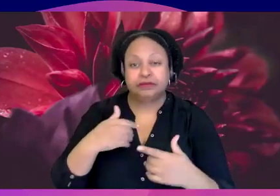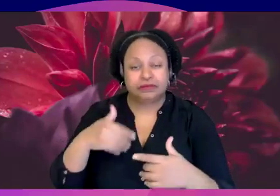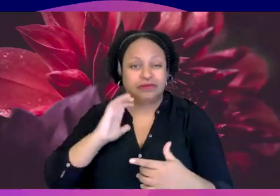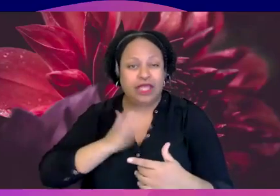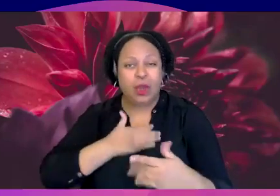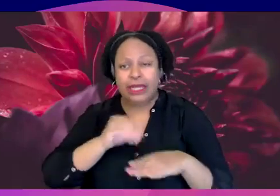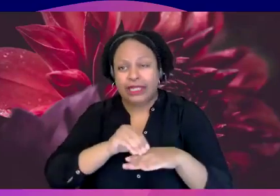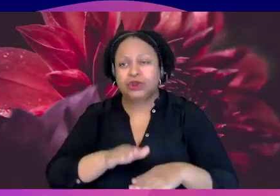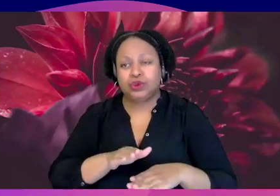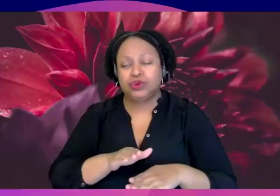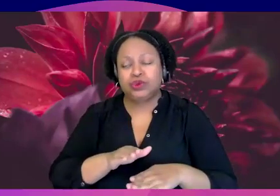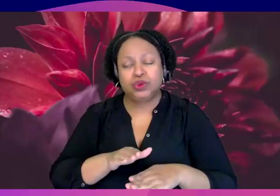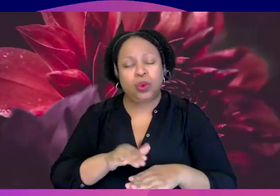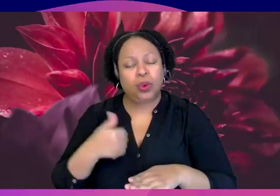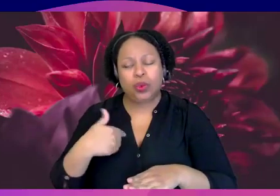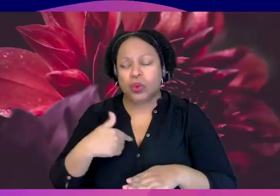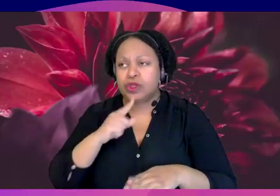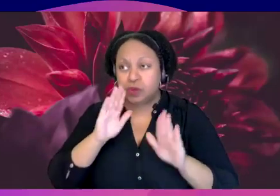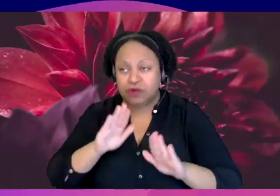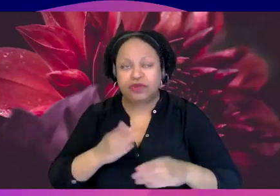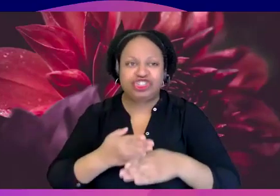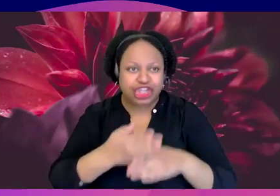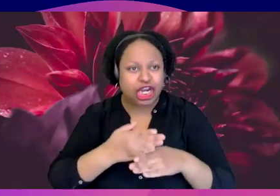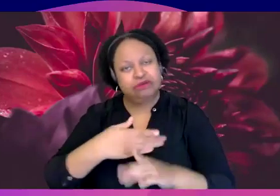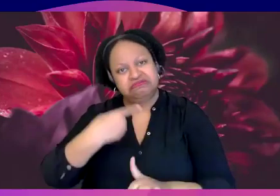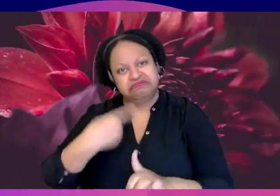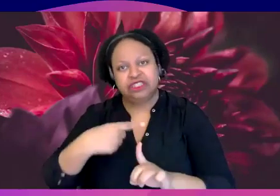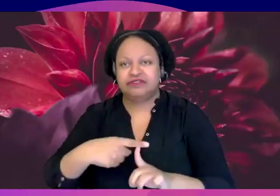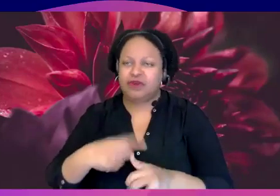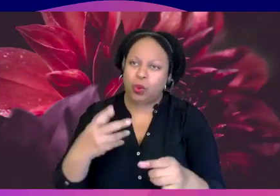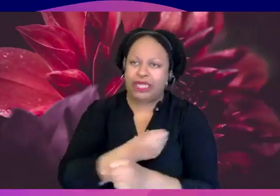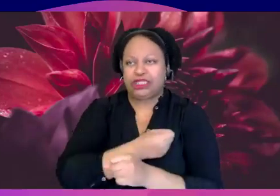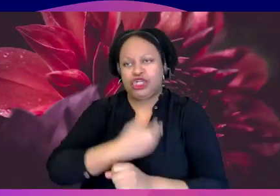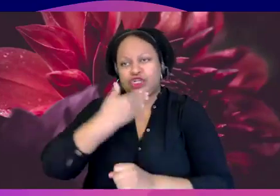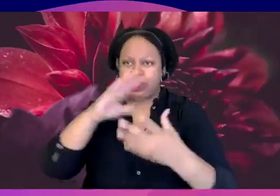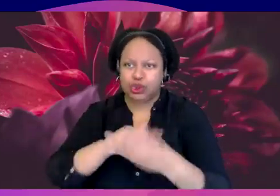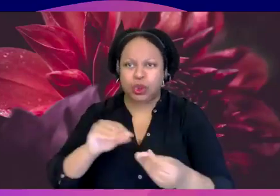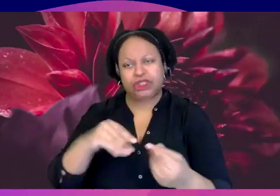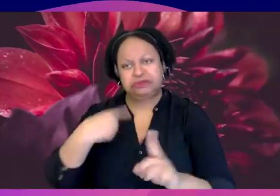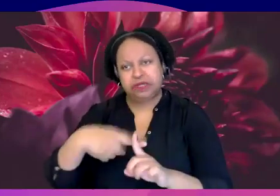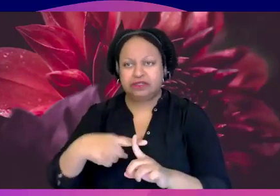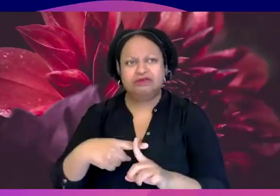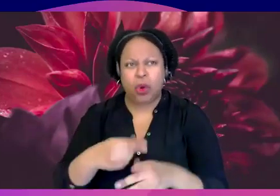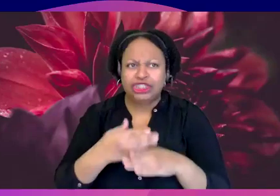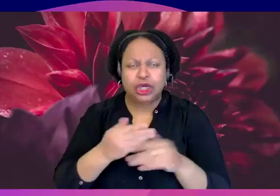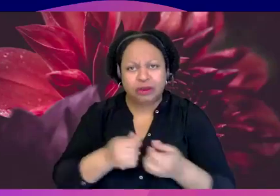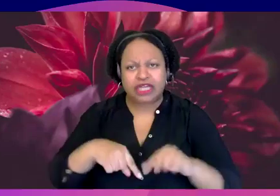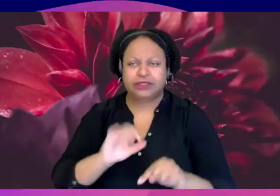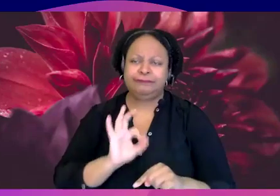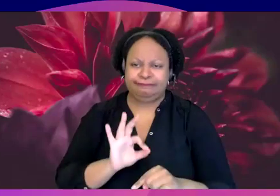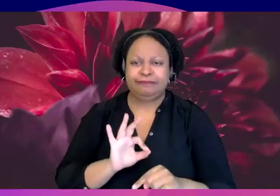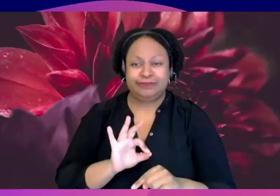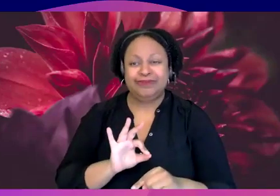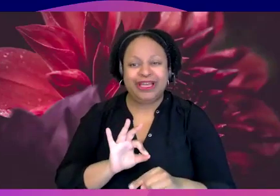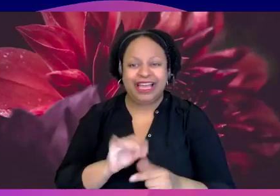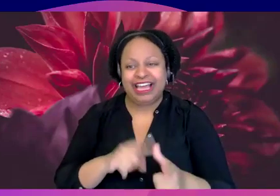are really, really wonderful about sharing those wins and those stories. And then just on a like